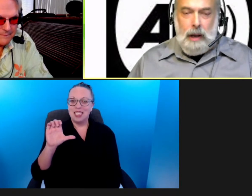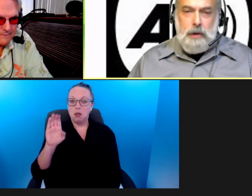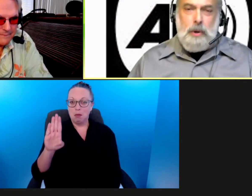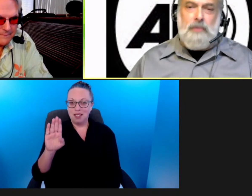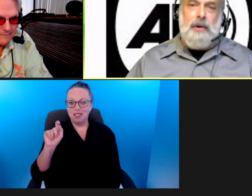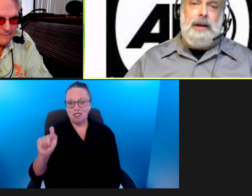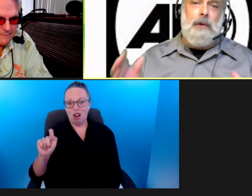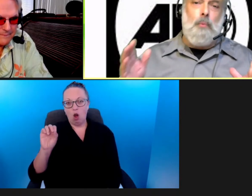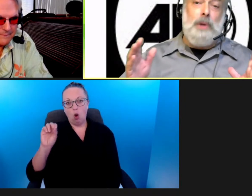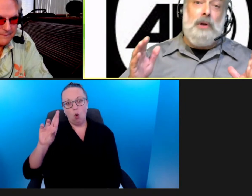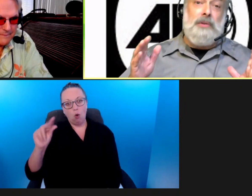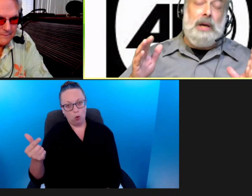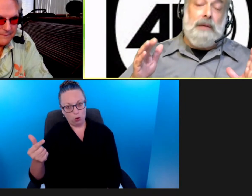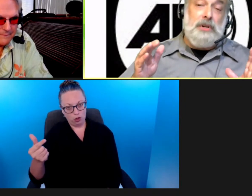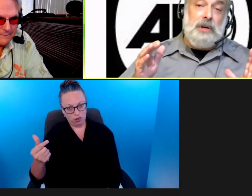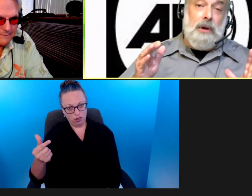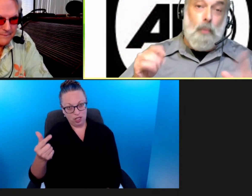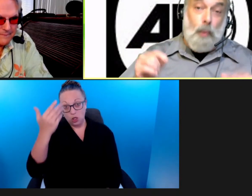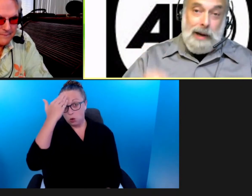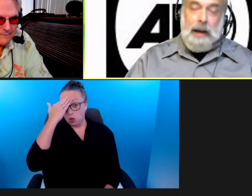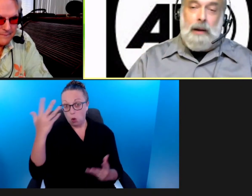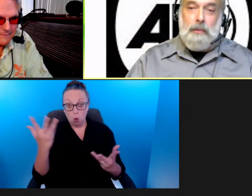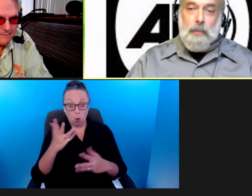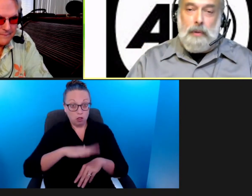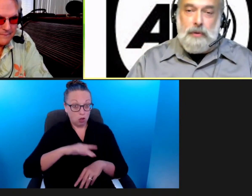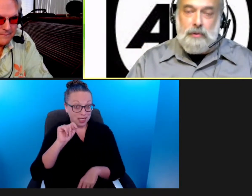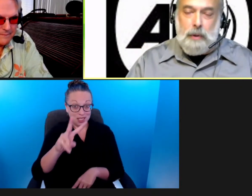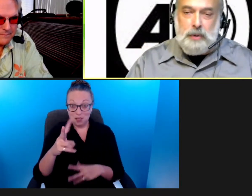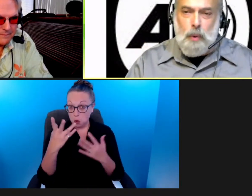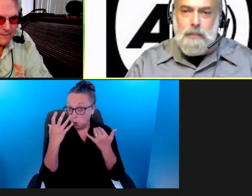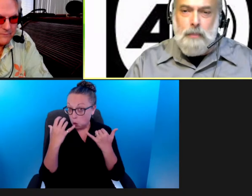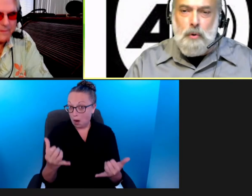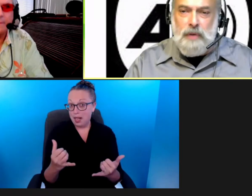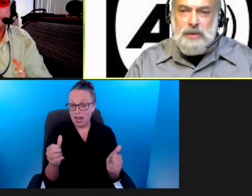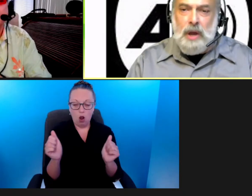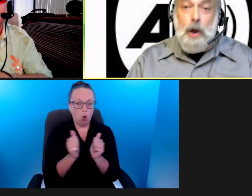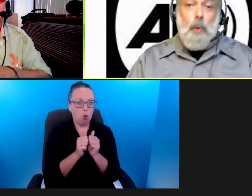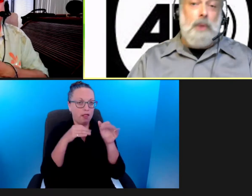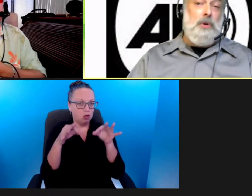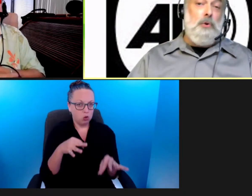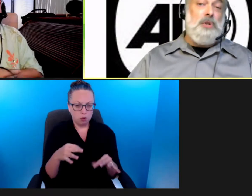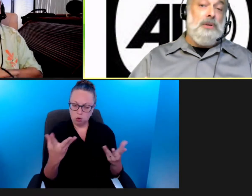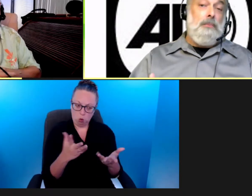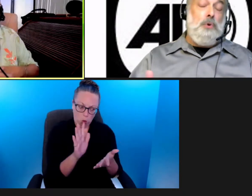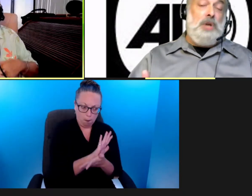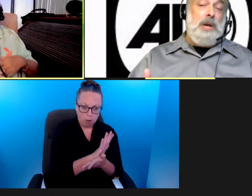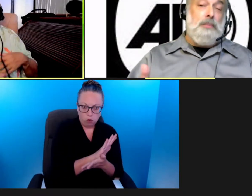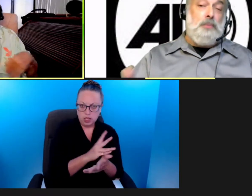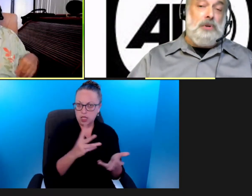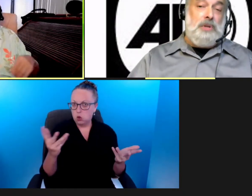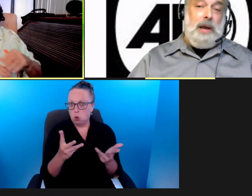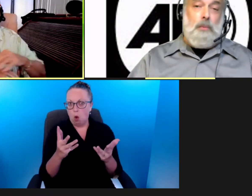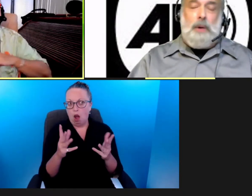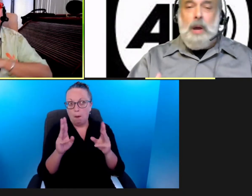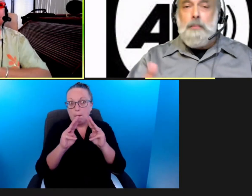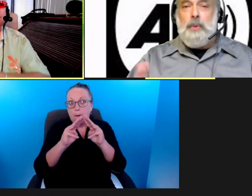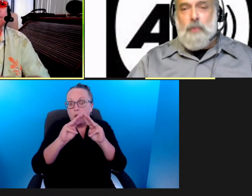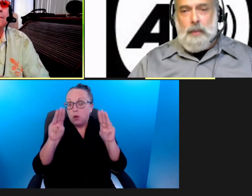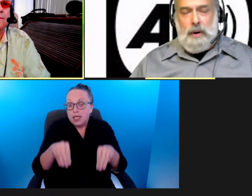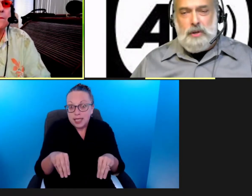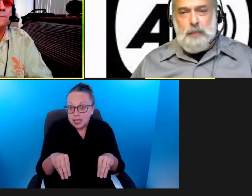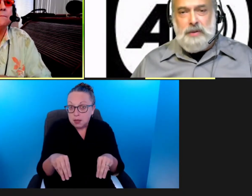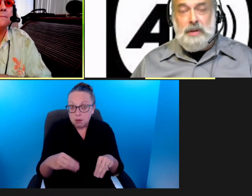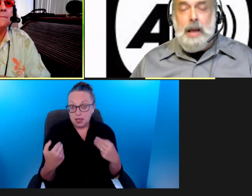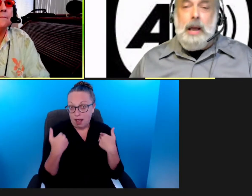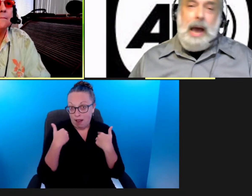https://adp.acb.org. You can find out what's on television right now with description, what movies, what museums per state, what